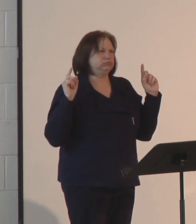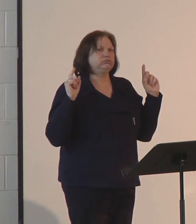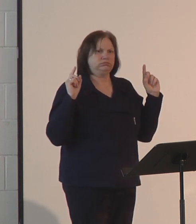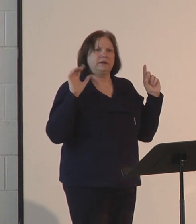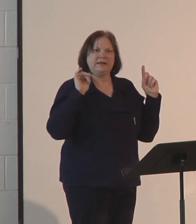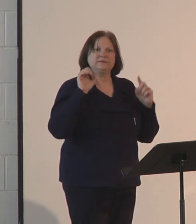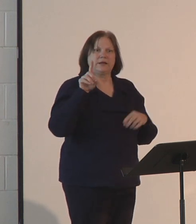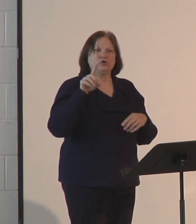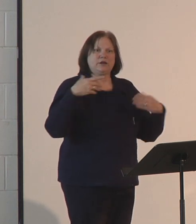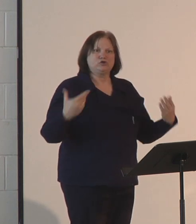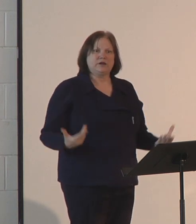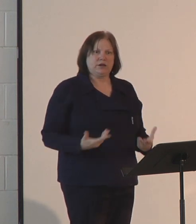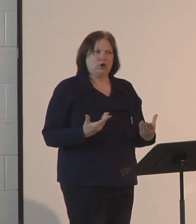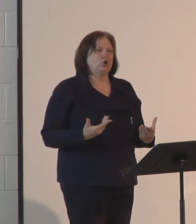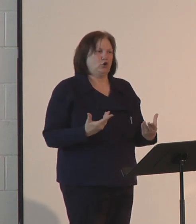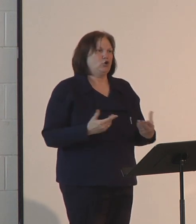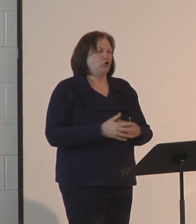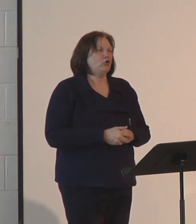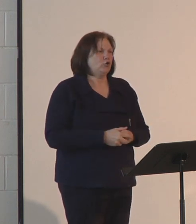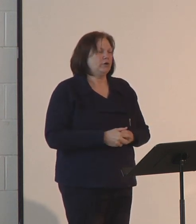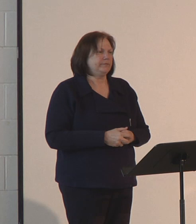his education here.